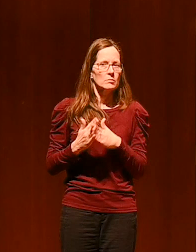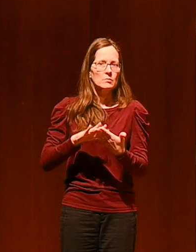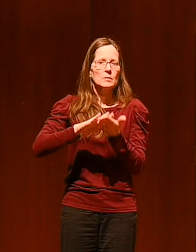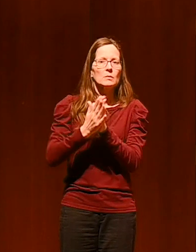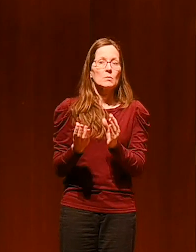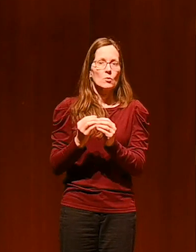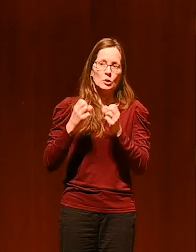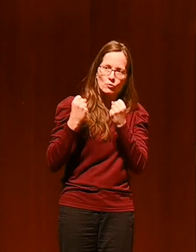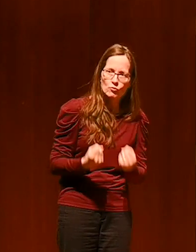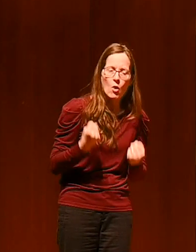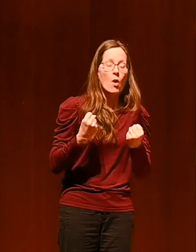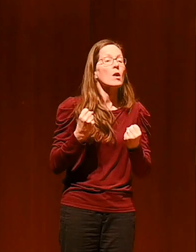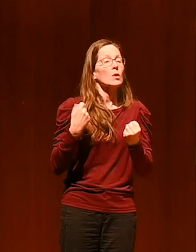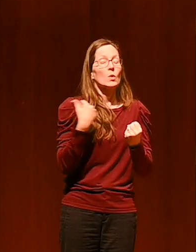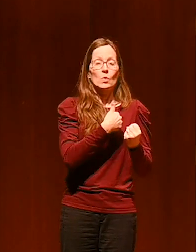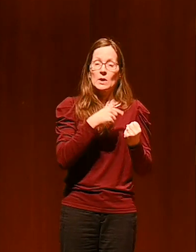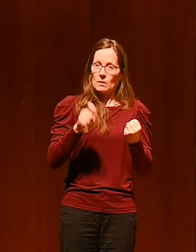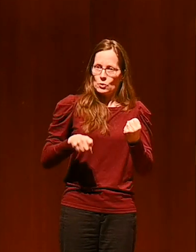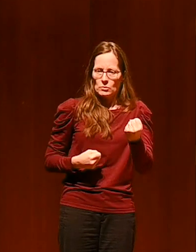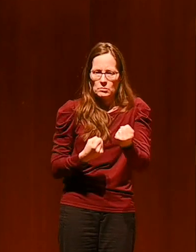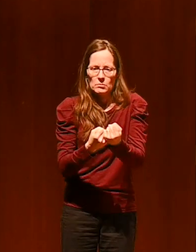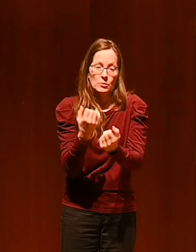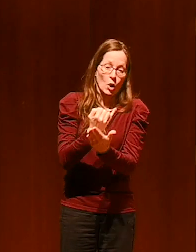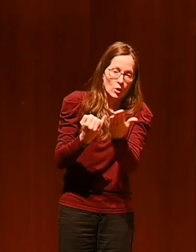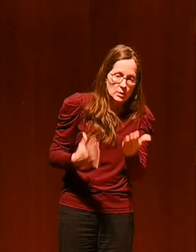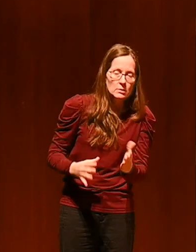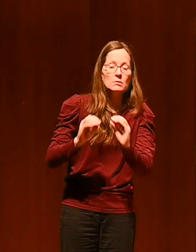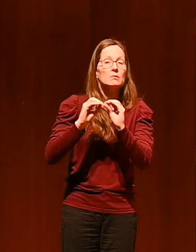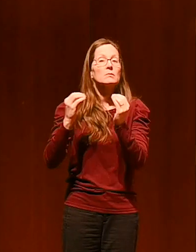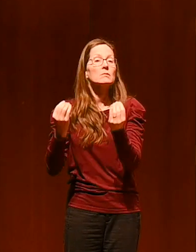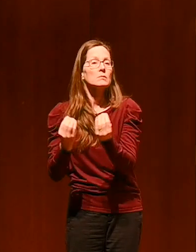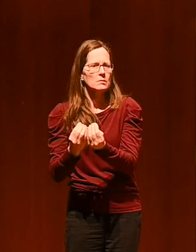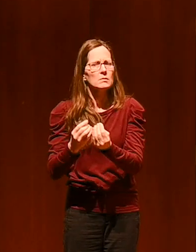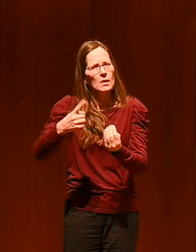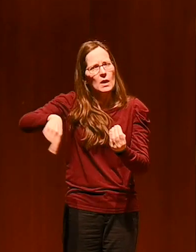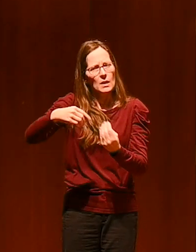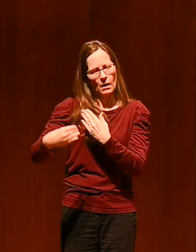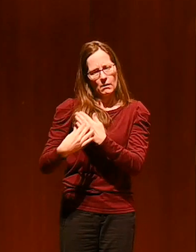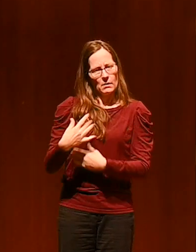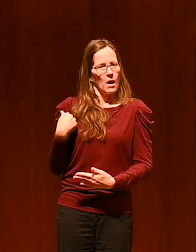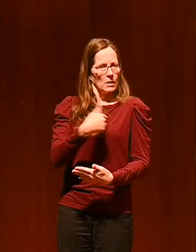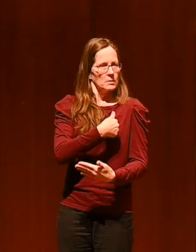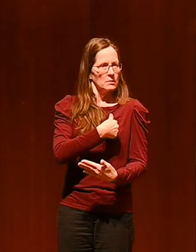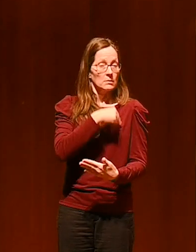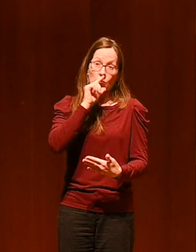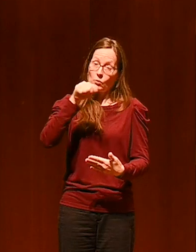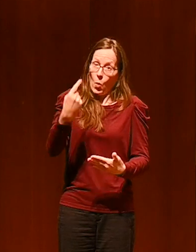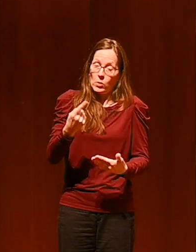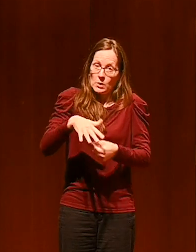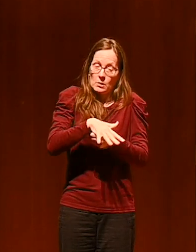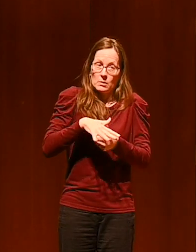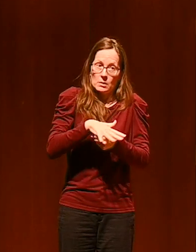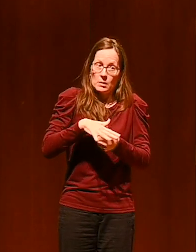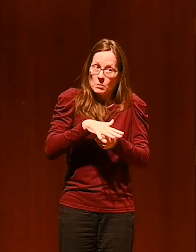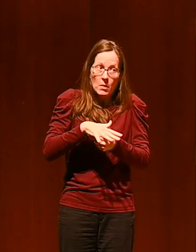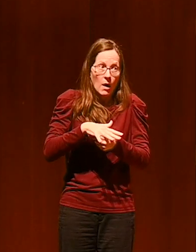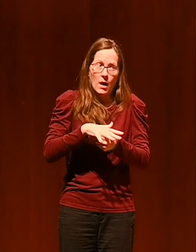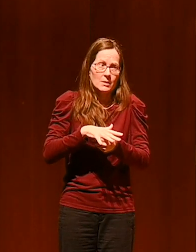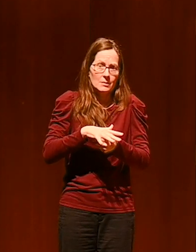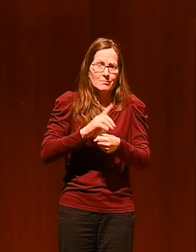organizations who make an impact on us, not just here locally, but frankly, around the